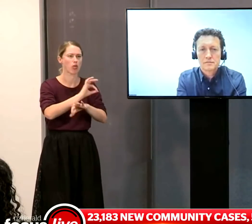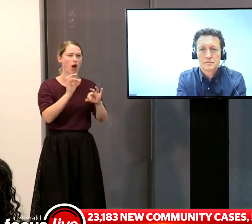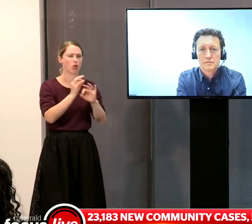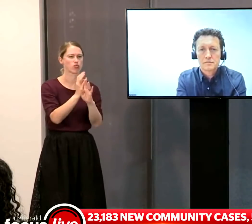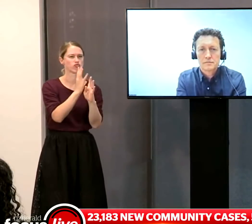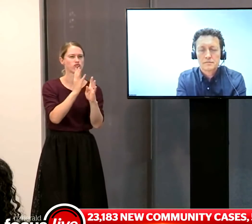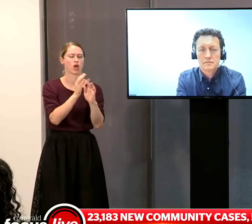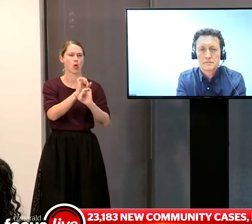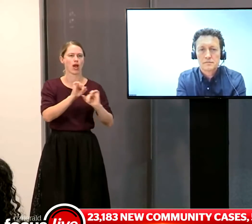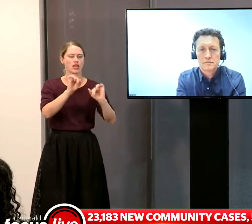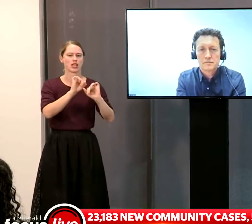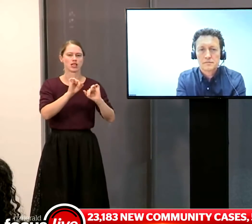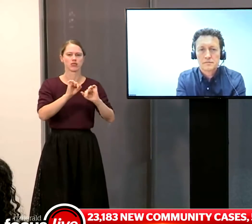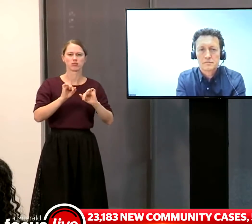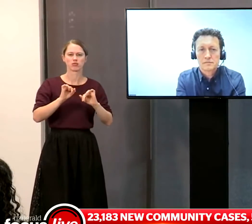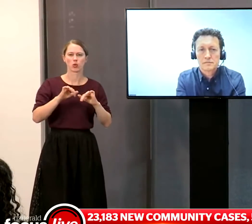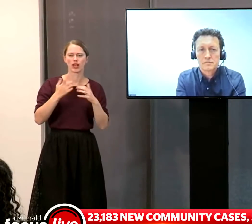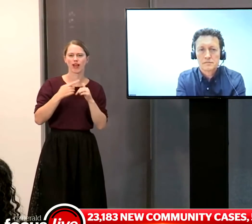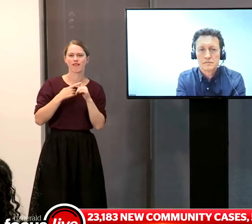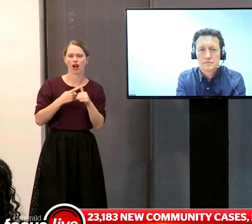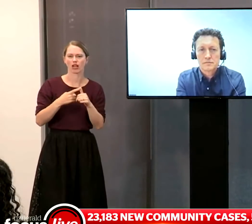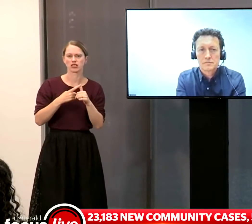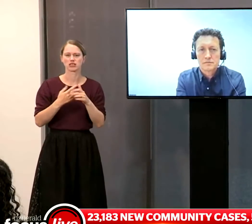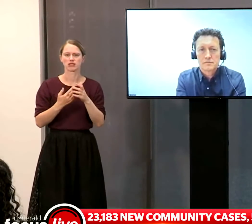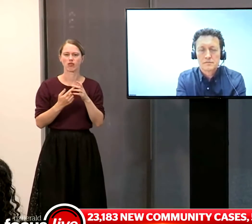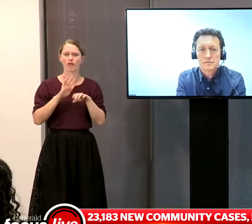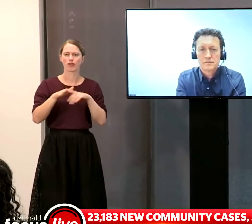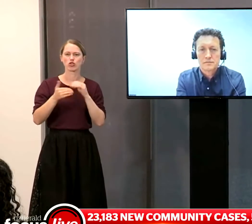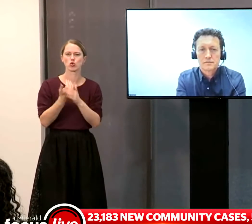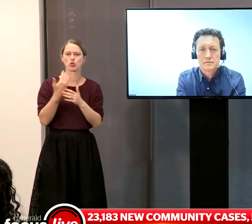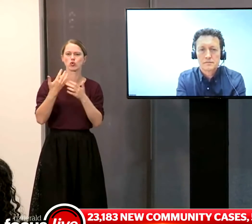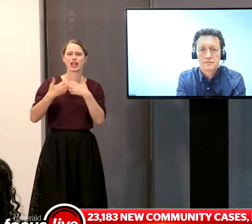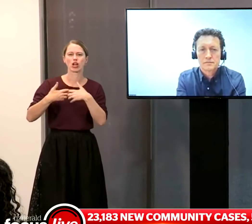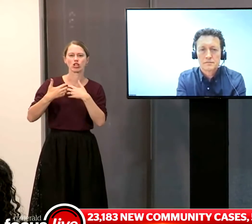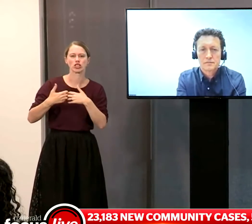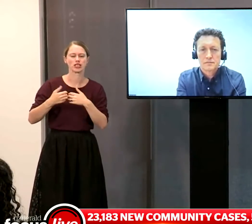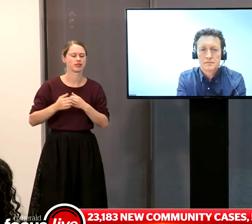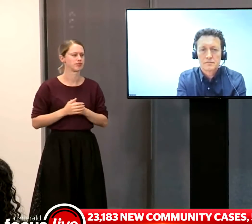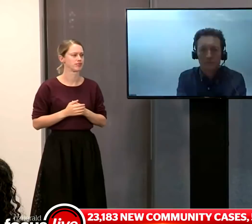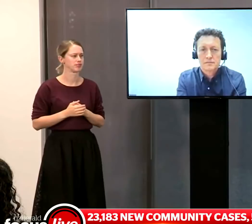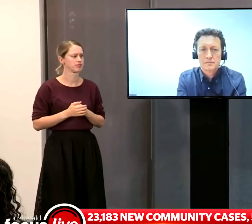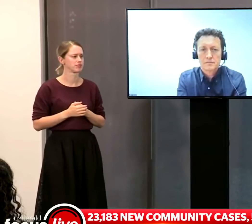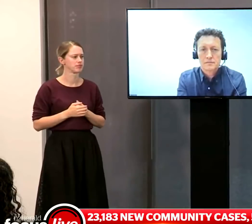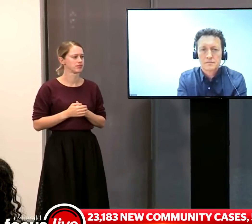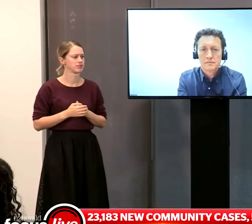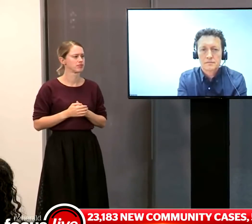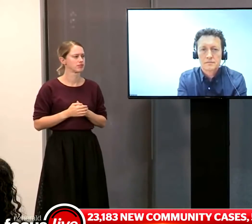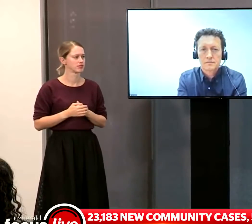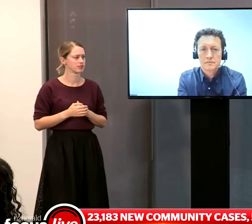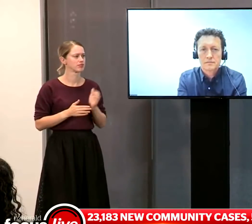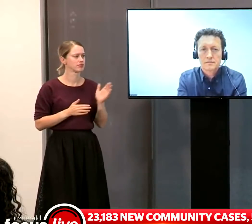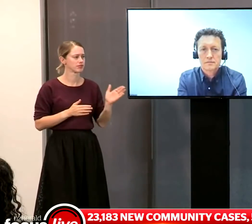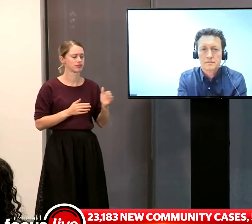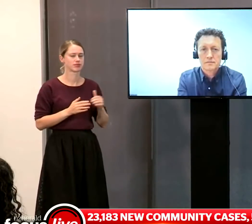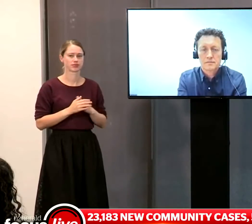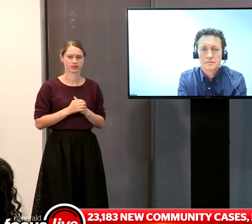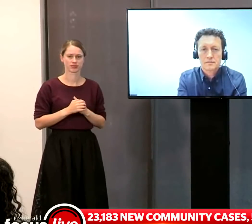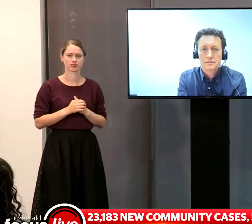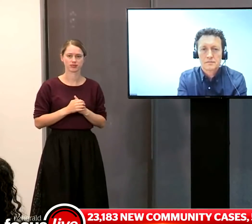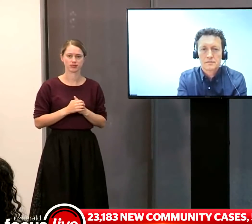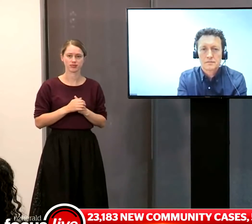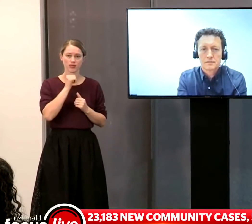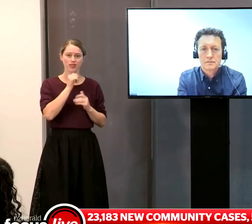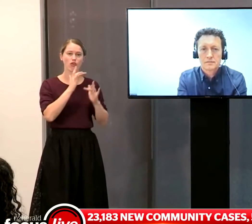anything that can ease that process up with some of the digital technology that you've talked about today? Well, certainly if you use